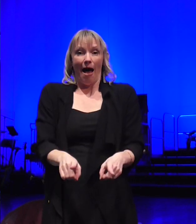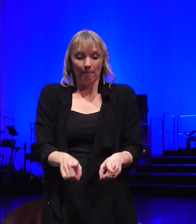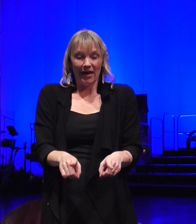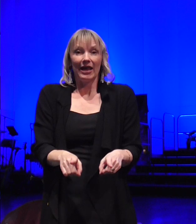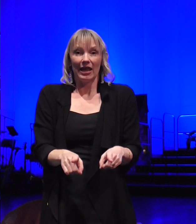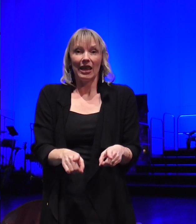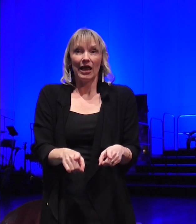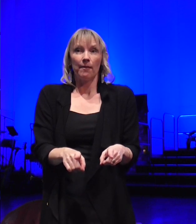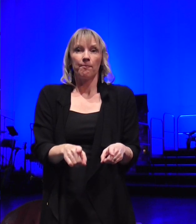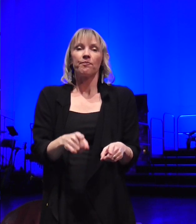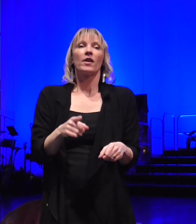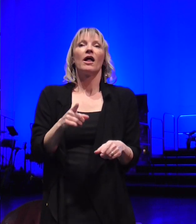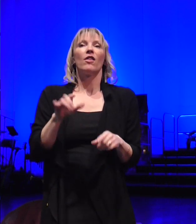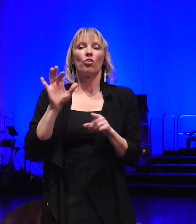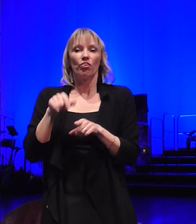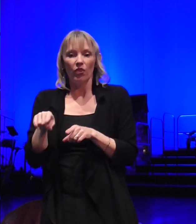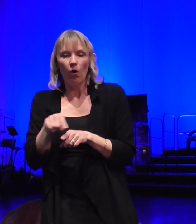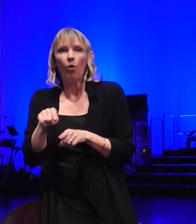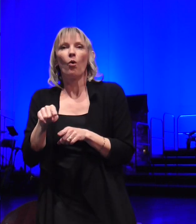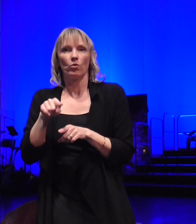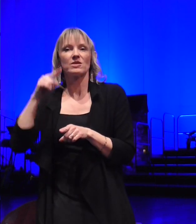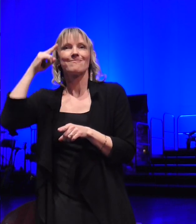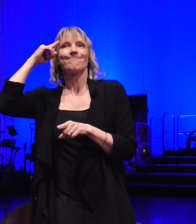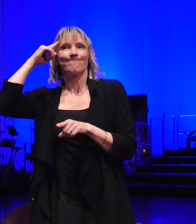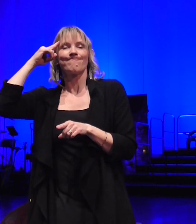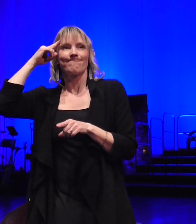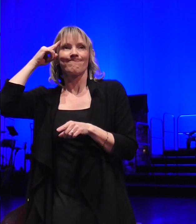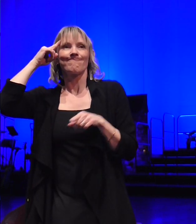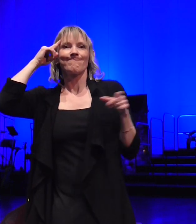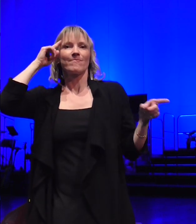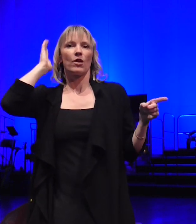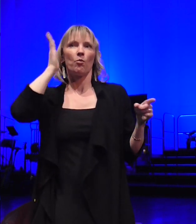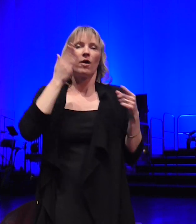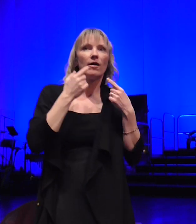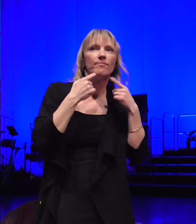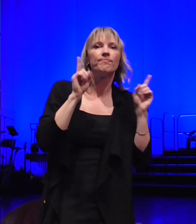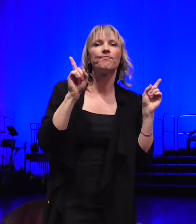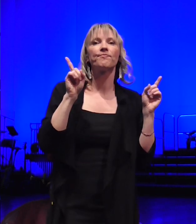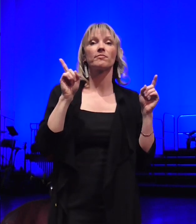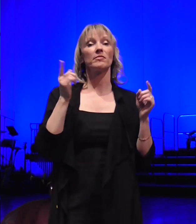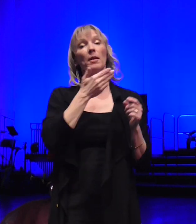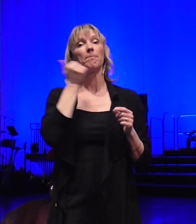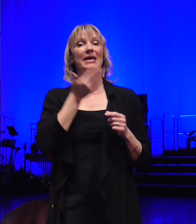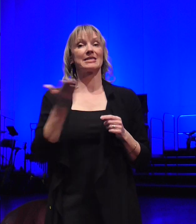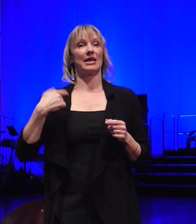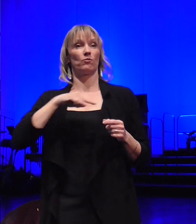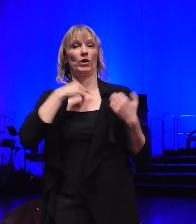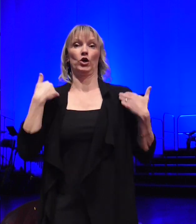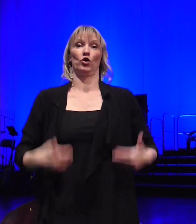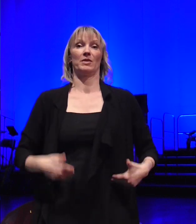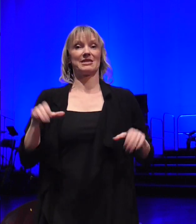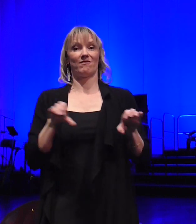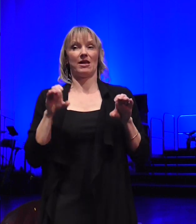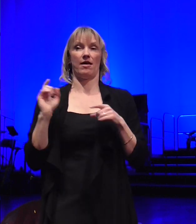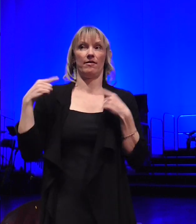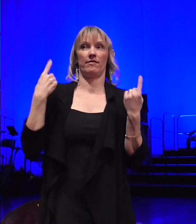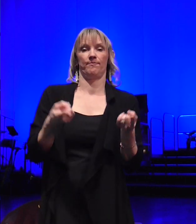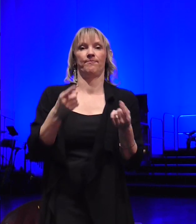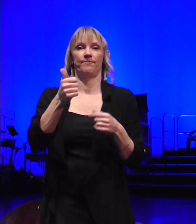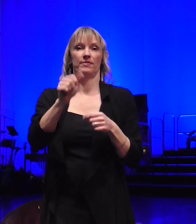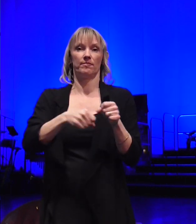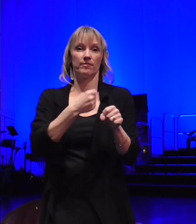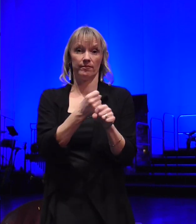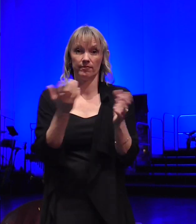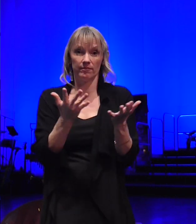to have those come forth. One of the best things I think we human beings have done in this last decade is